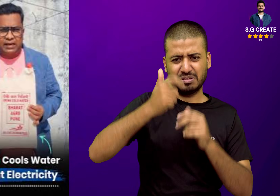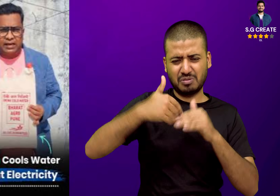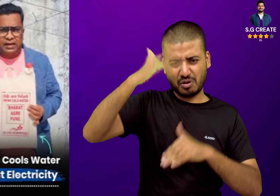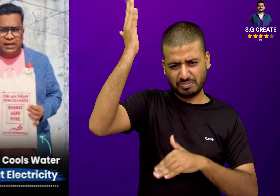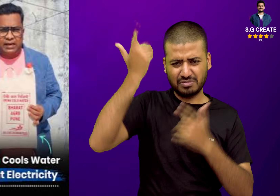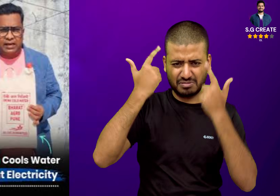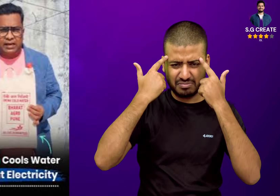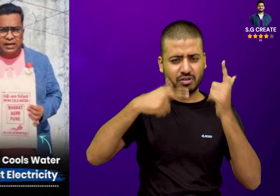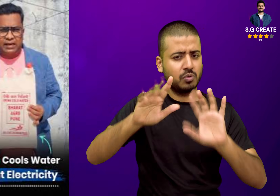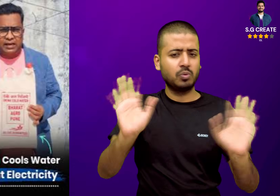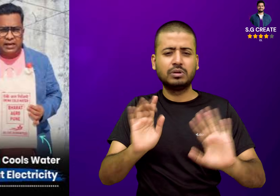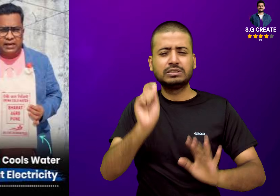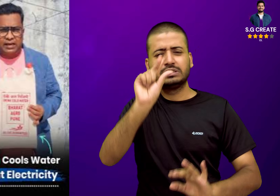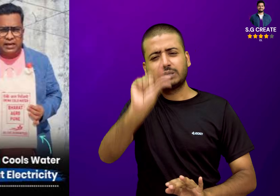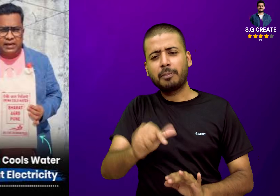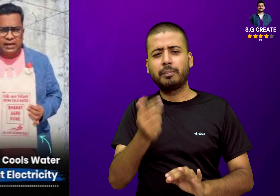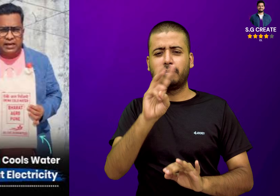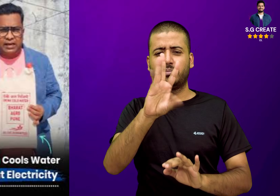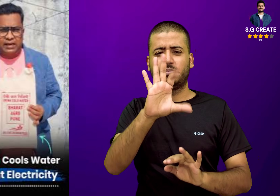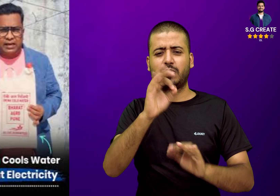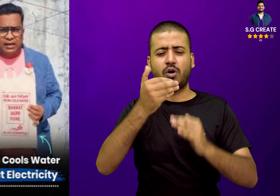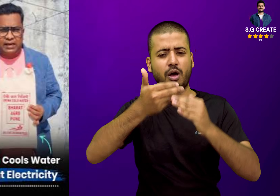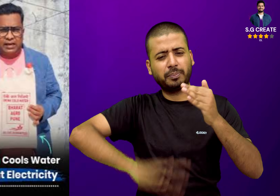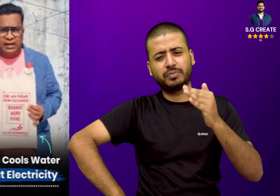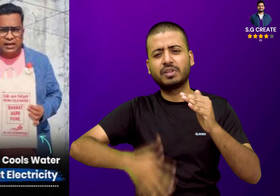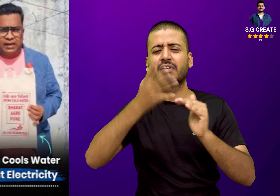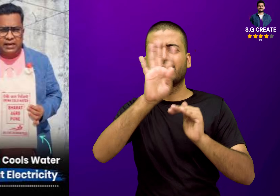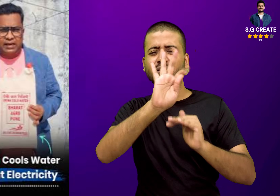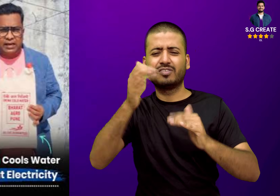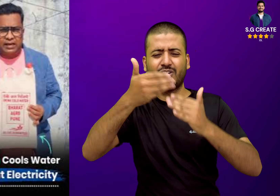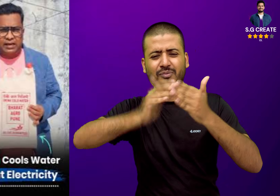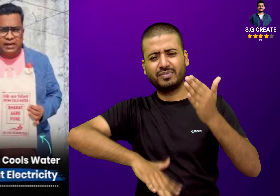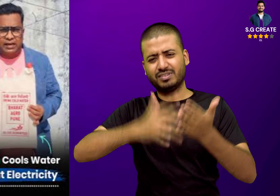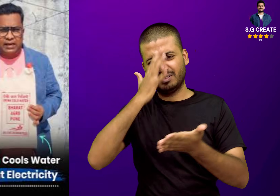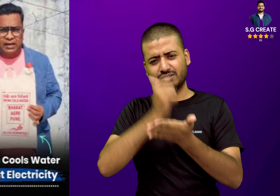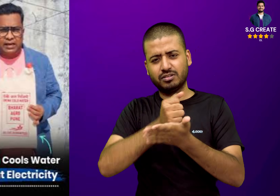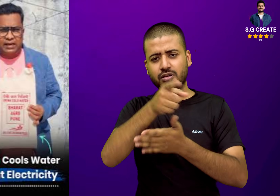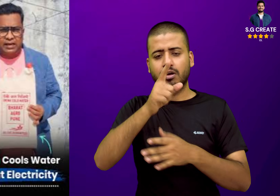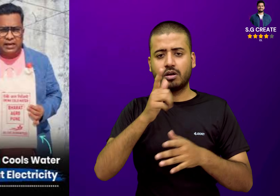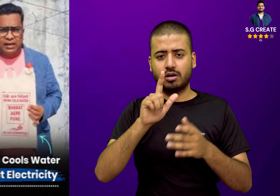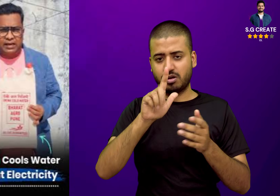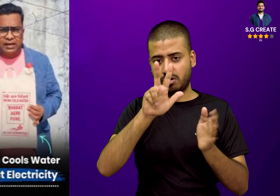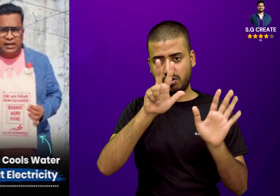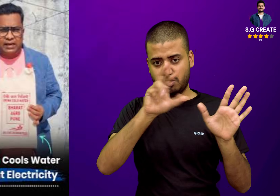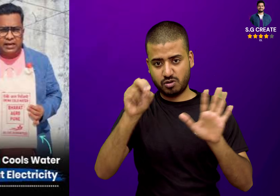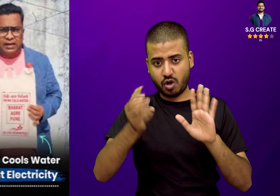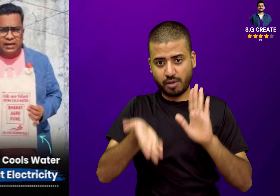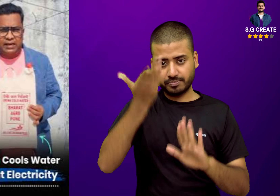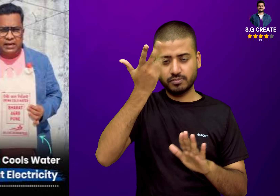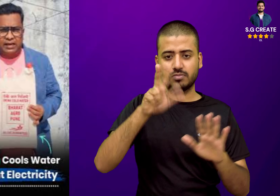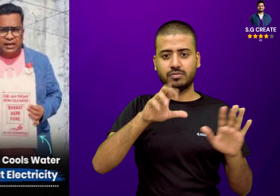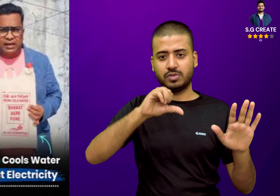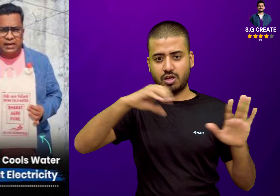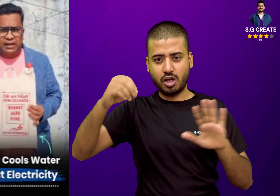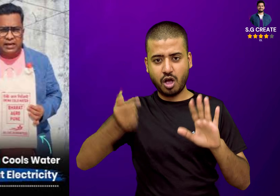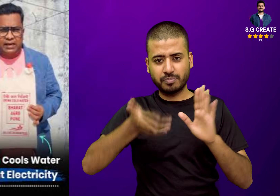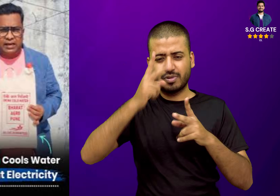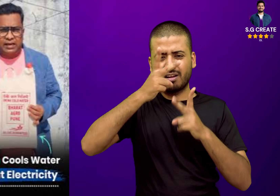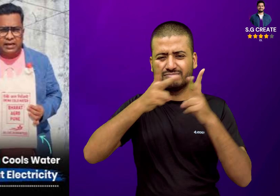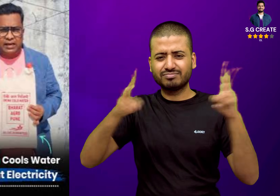tackle extreme summer heat waves. By adapting the traditional Indian practice of using shagals, canvas water bags, and matkas, clay